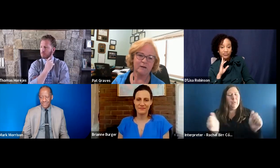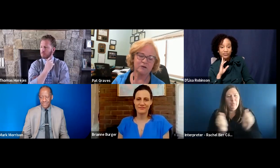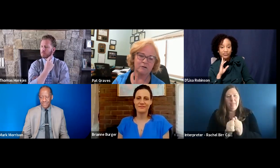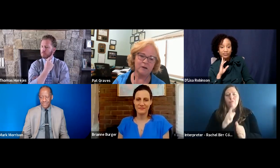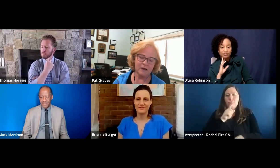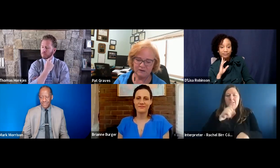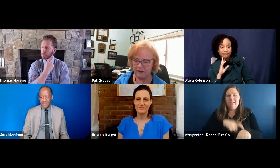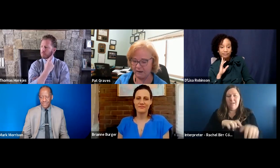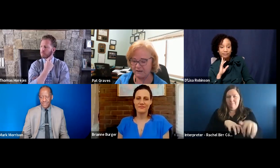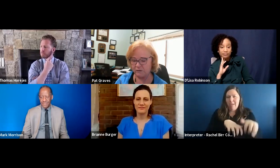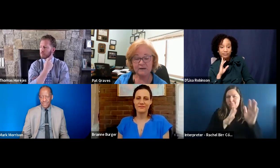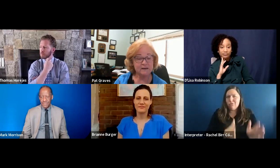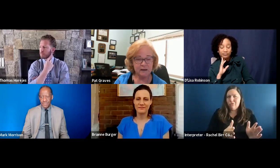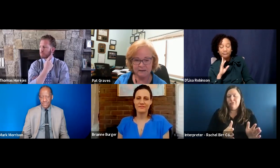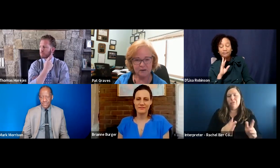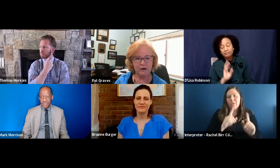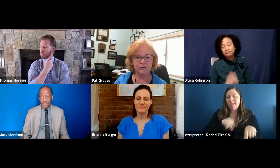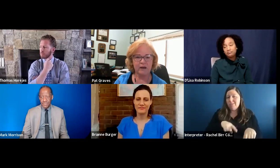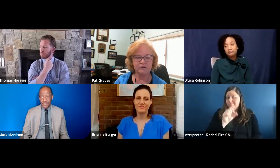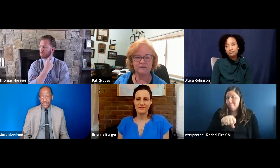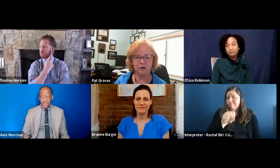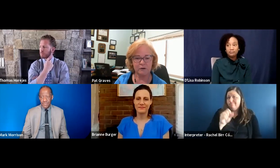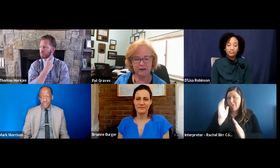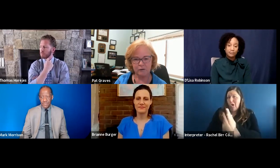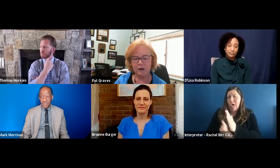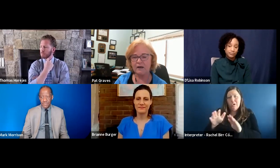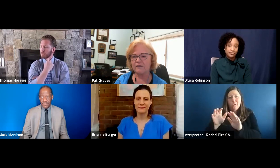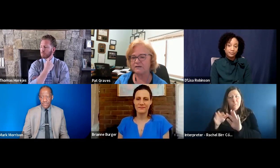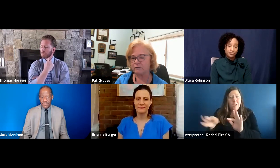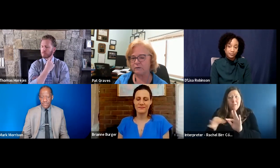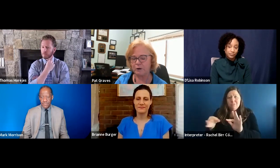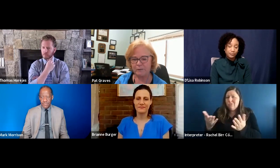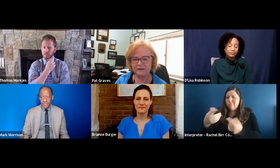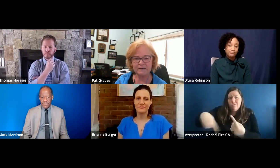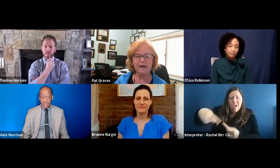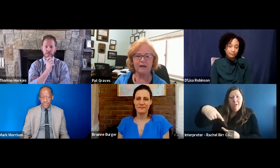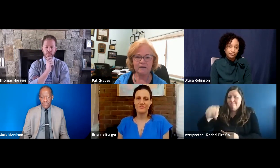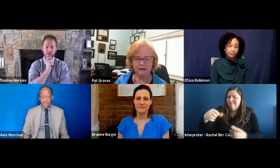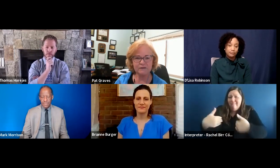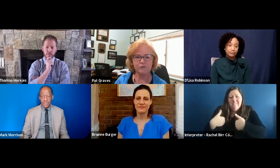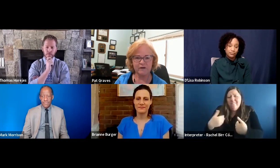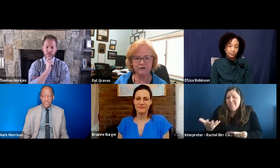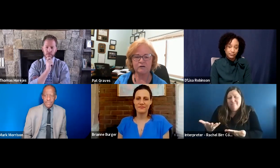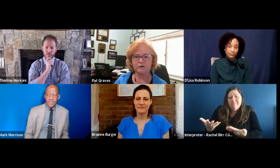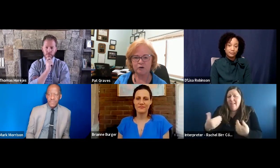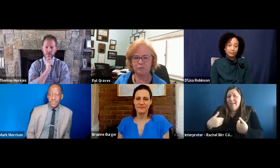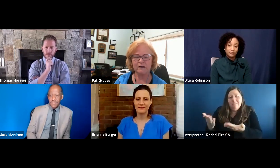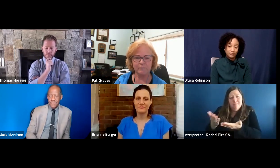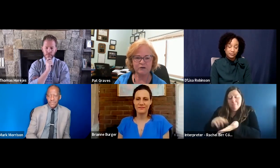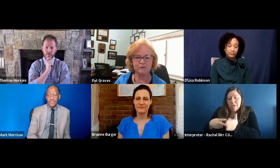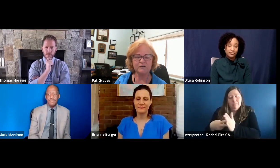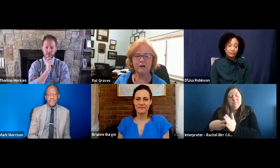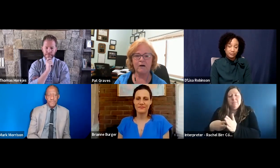real-time captioner. So the answer is yes, auto captions are here. They serve a purpose. And yes, professional